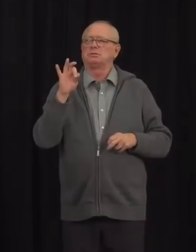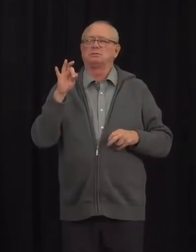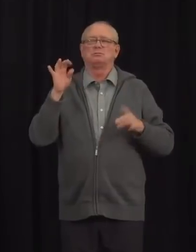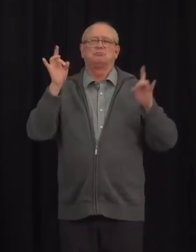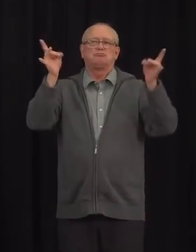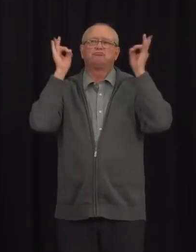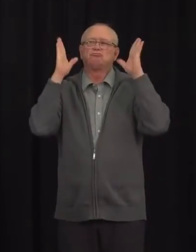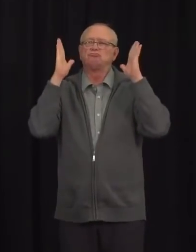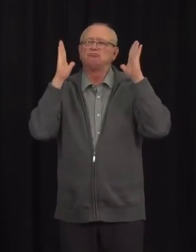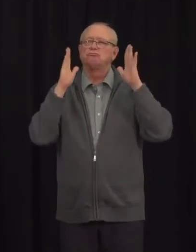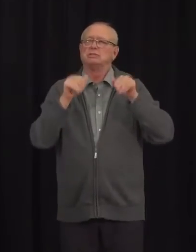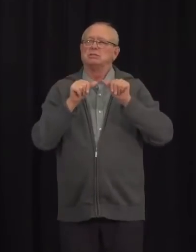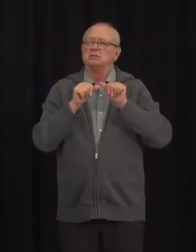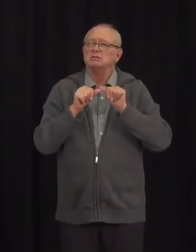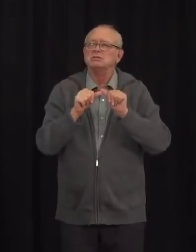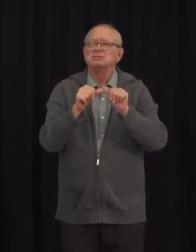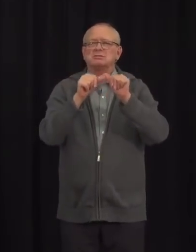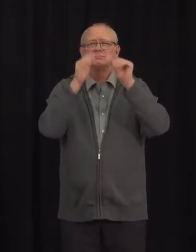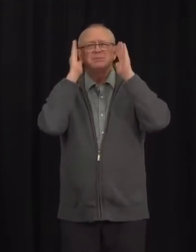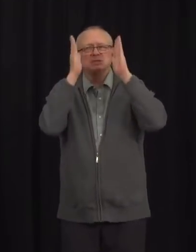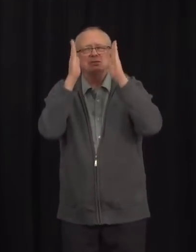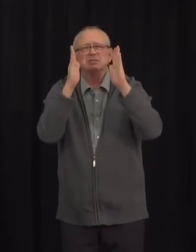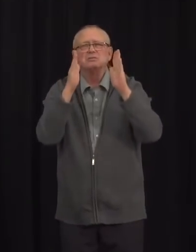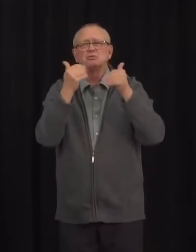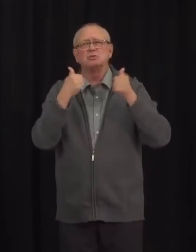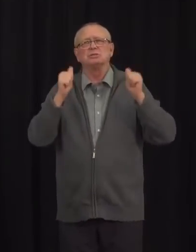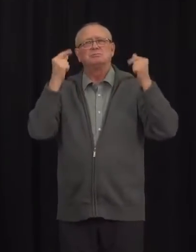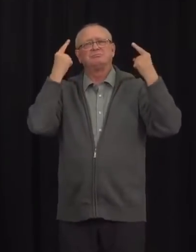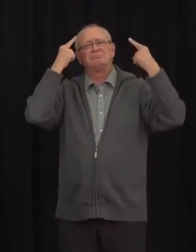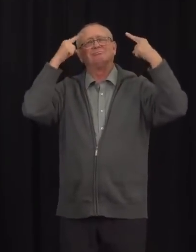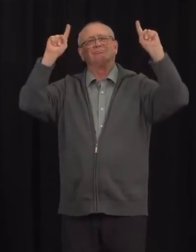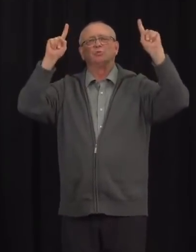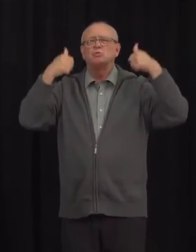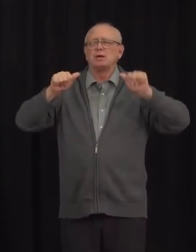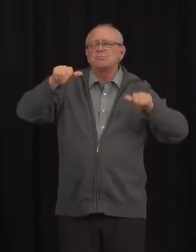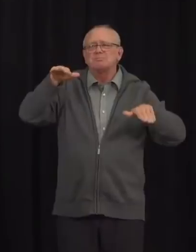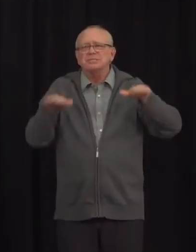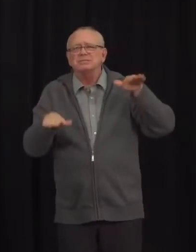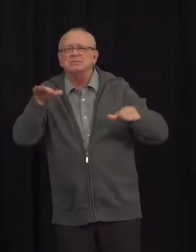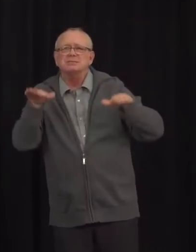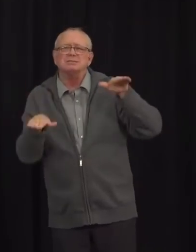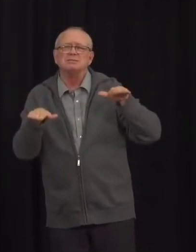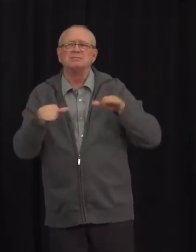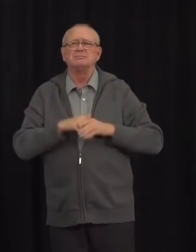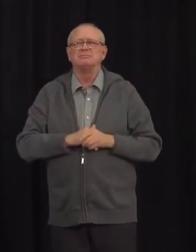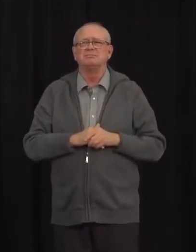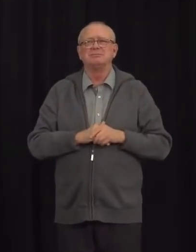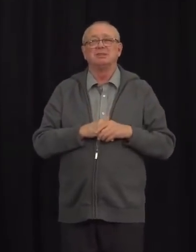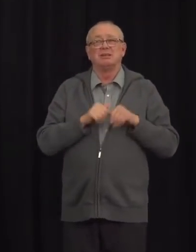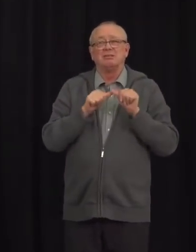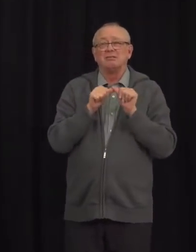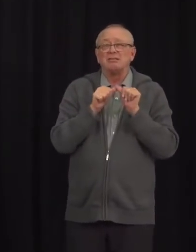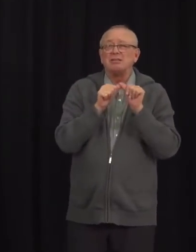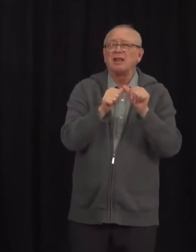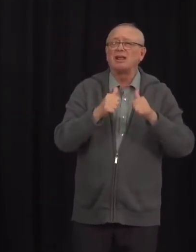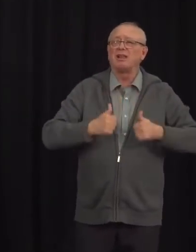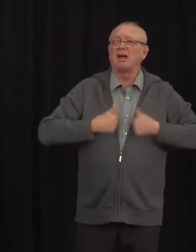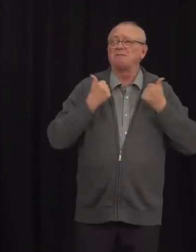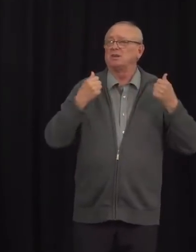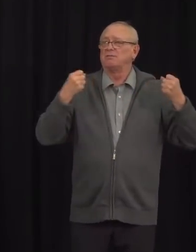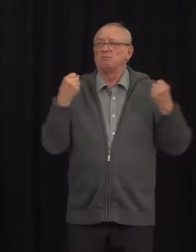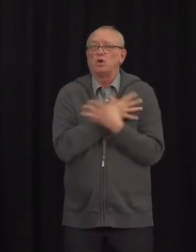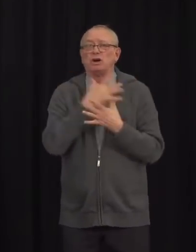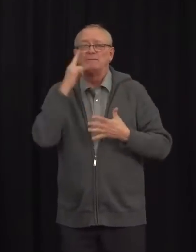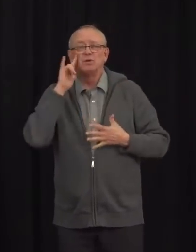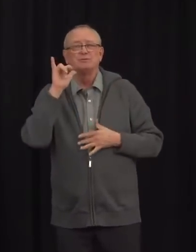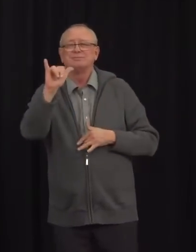but necessary balance. We cannot live in fear and terror of COVID-19 for months to come. Yet